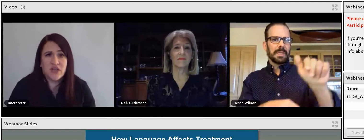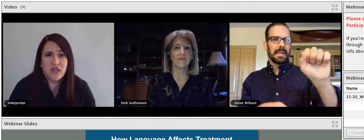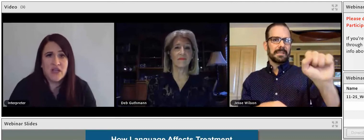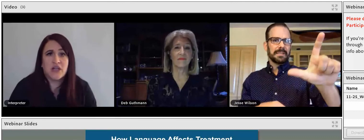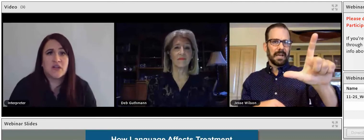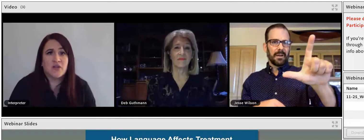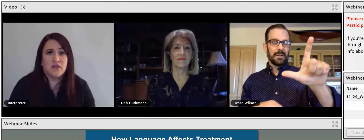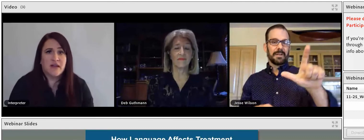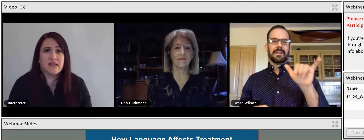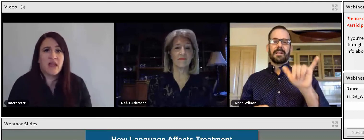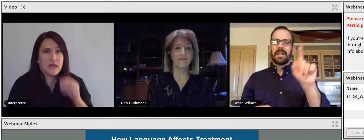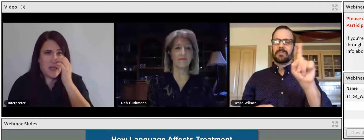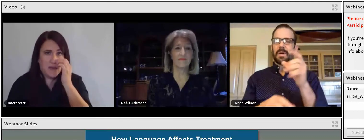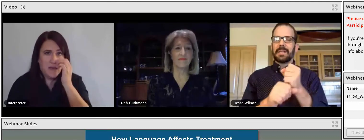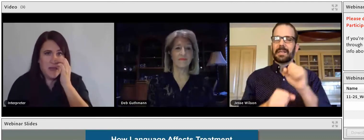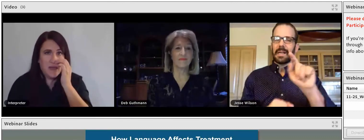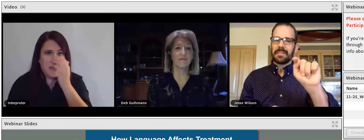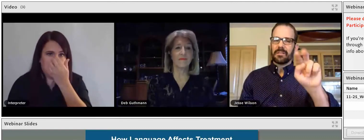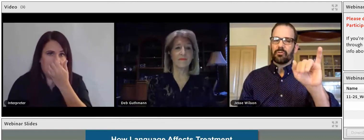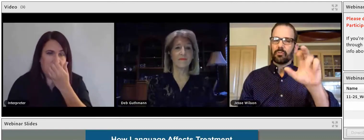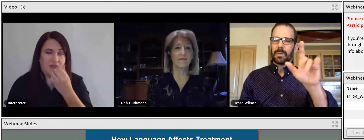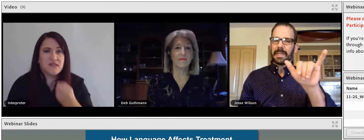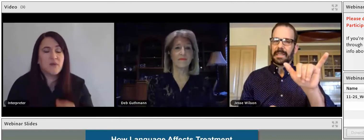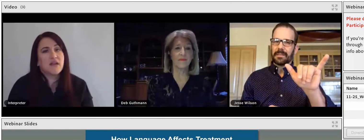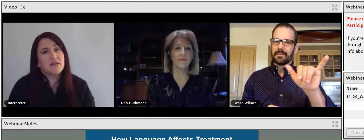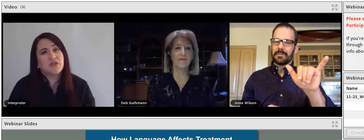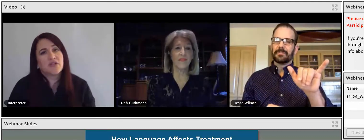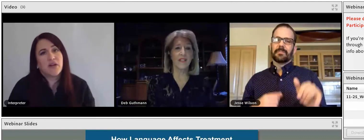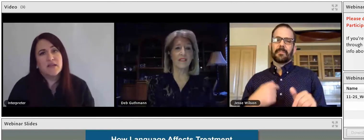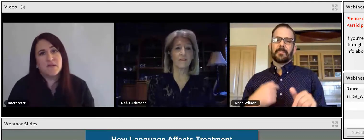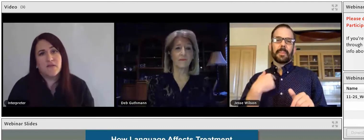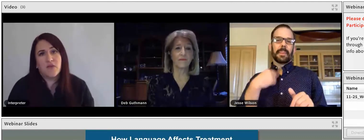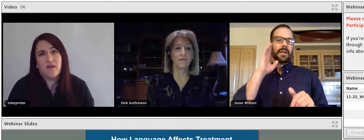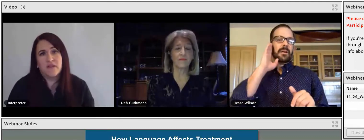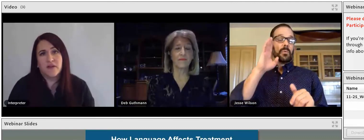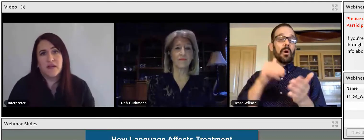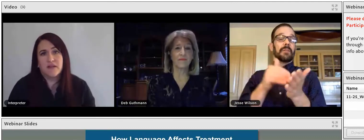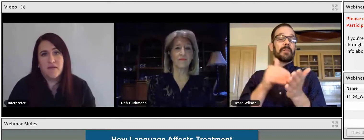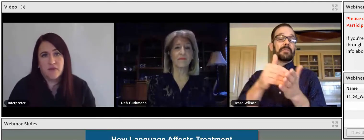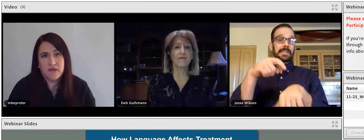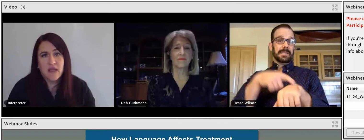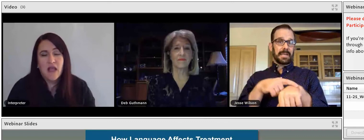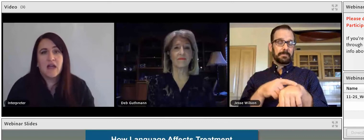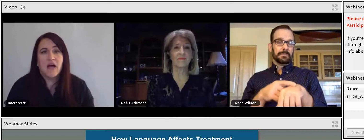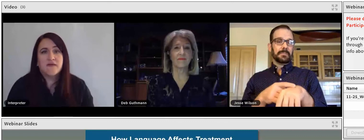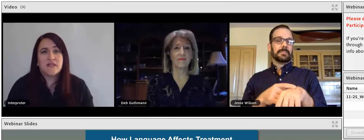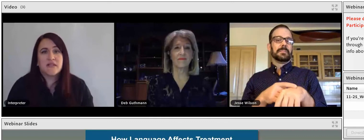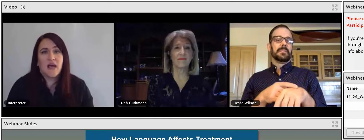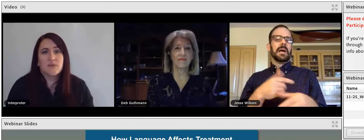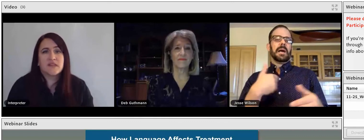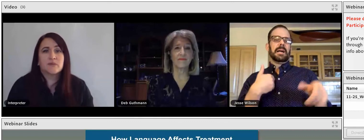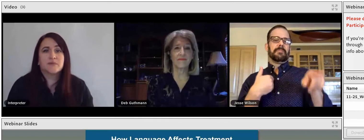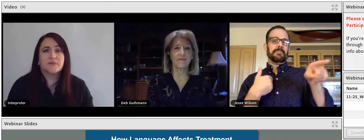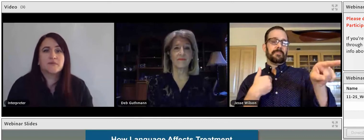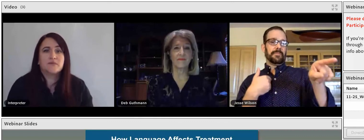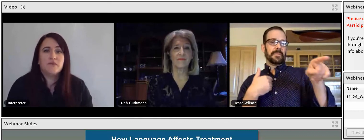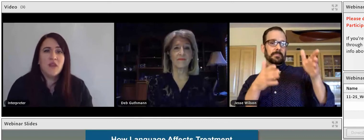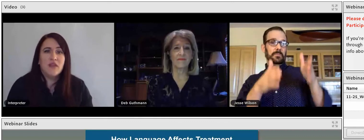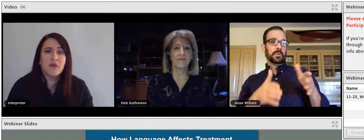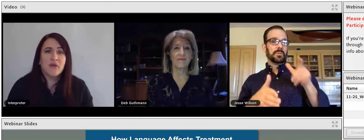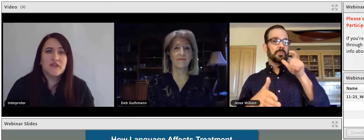the concept of communication and utilizing ASL. And so that's where it can get a little tricky, is if you have differing levels. And